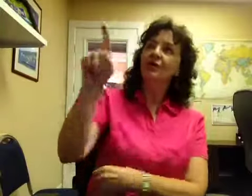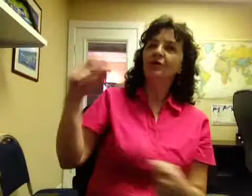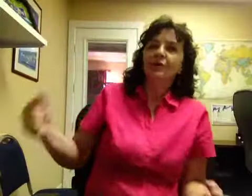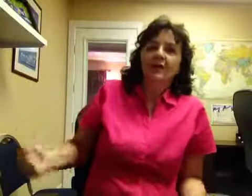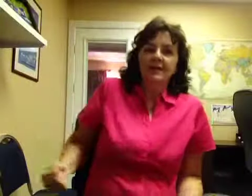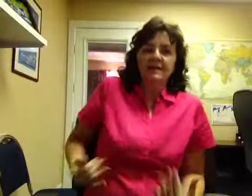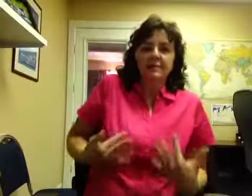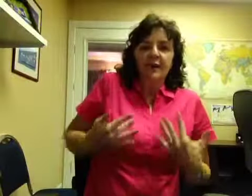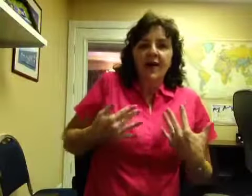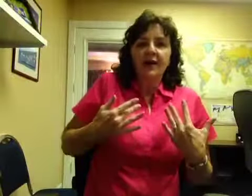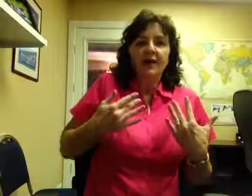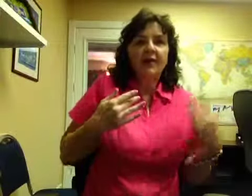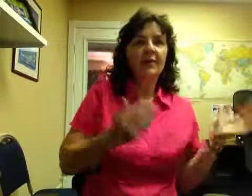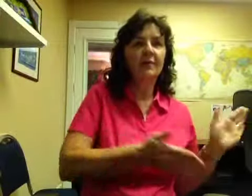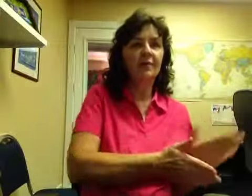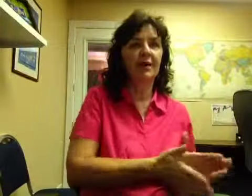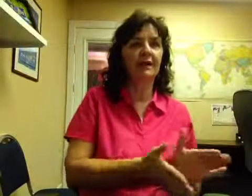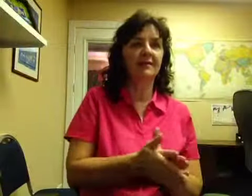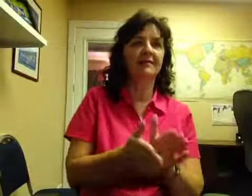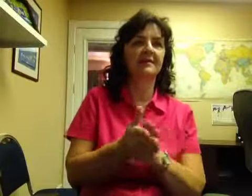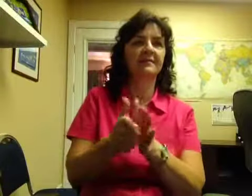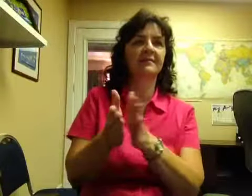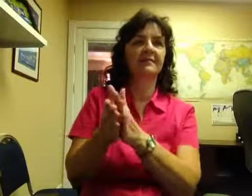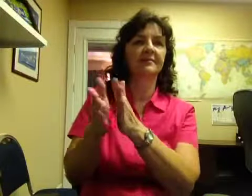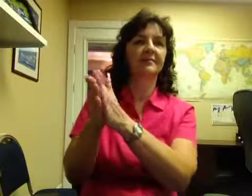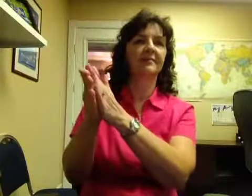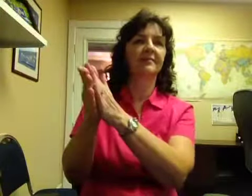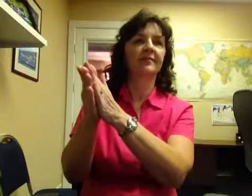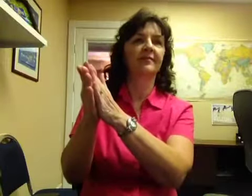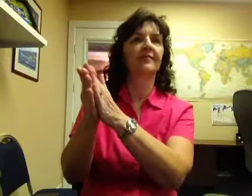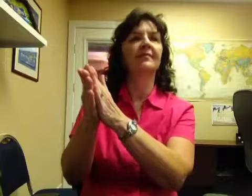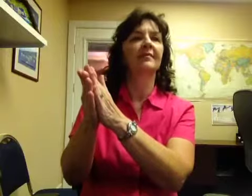you inspire praise.